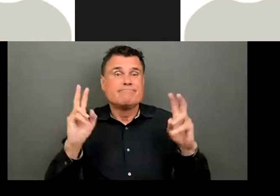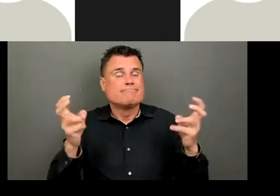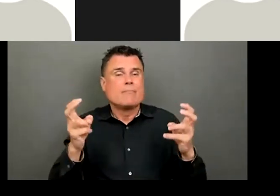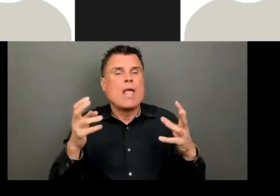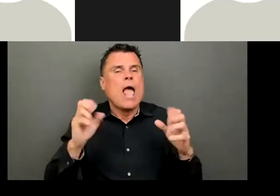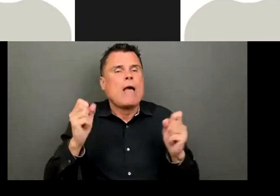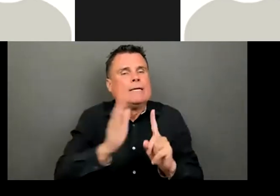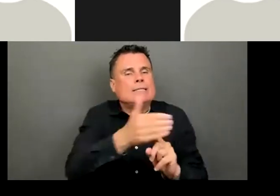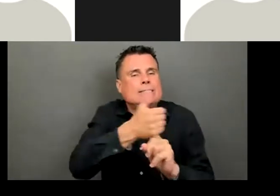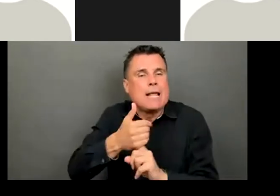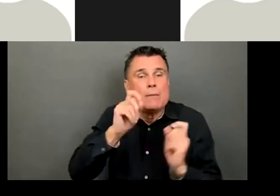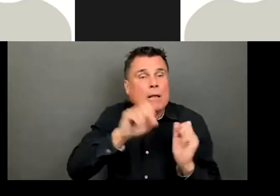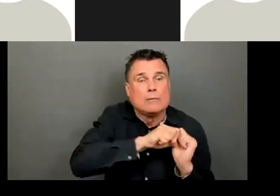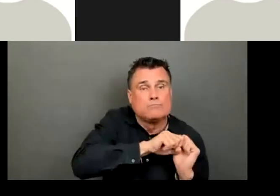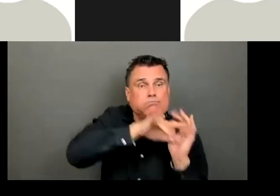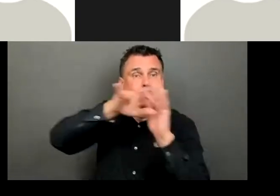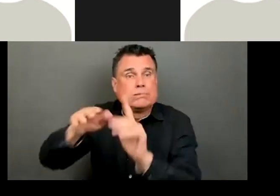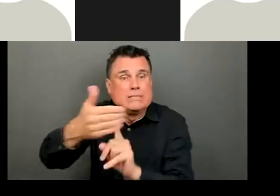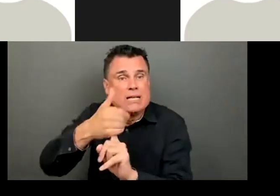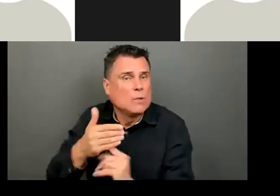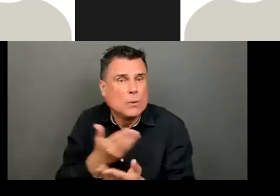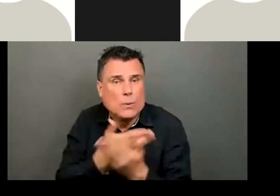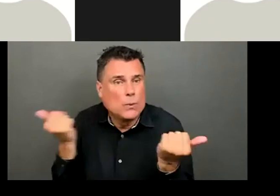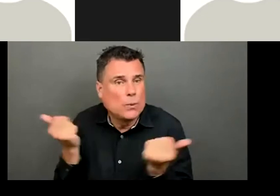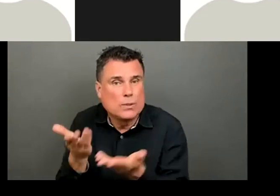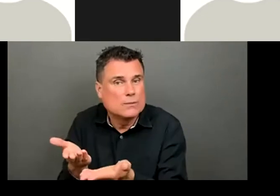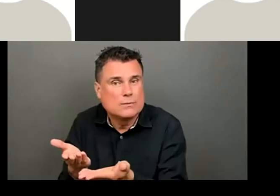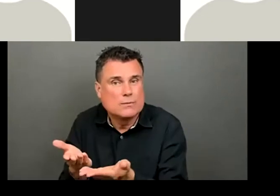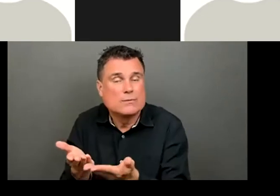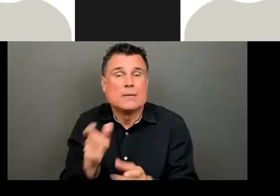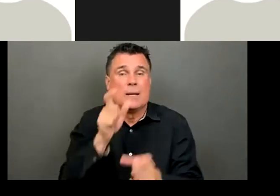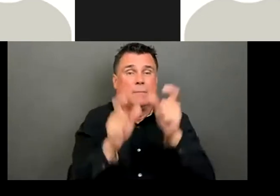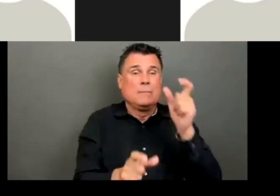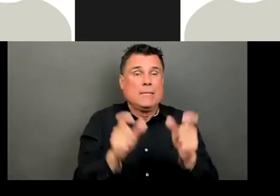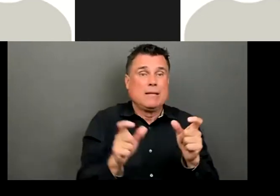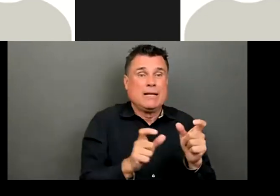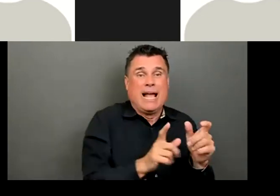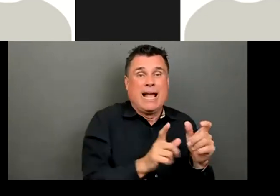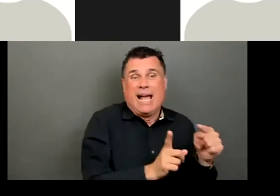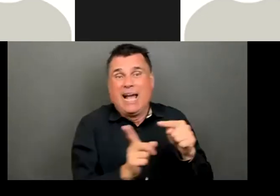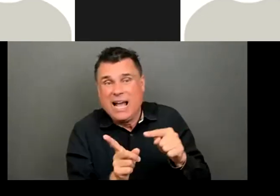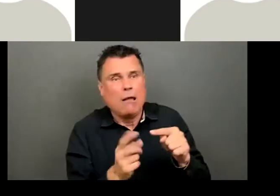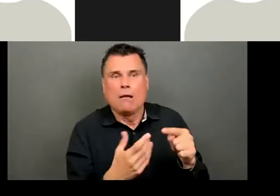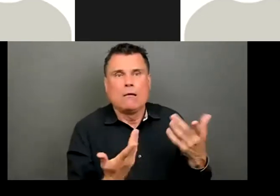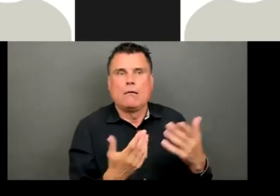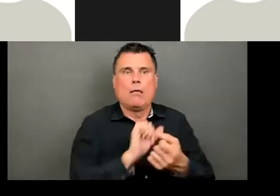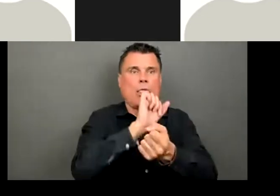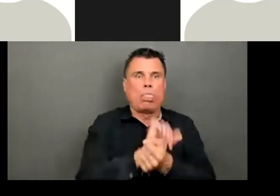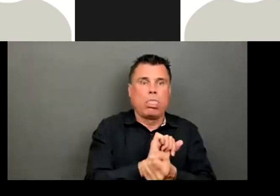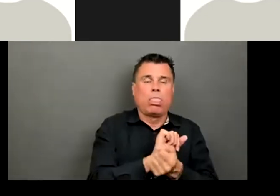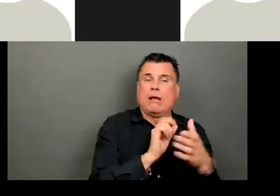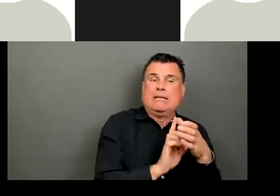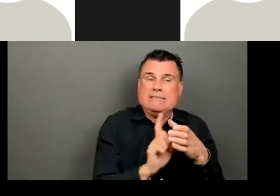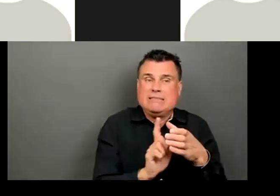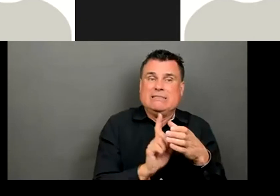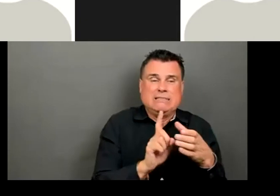with disability cannot escape from there. That would be the situation. That's why even we have to focus on that